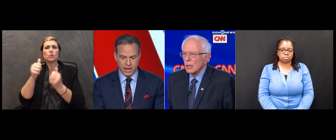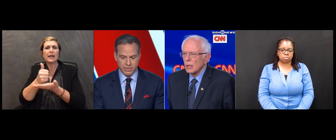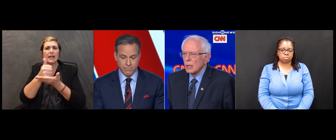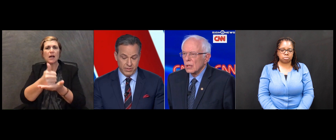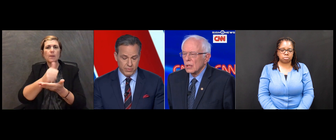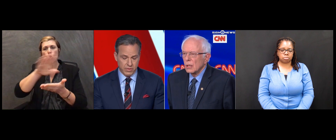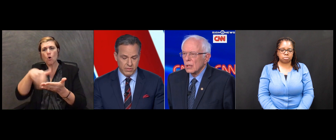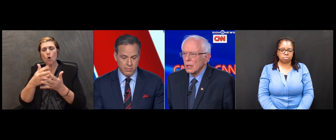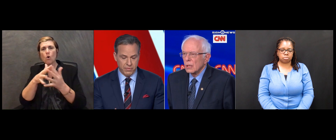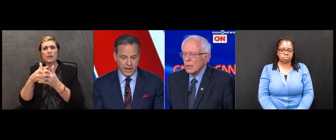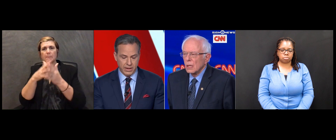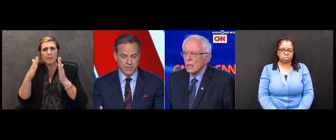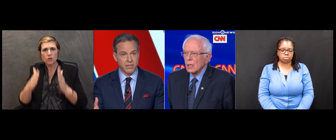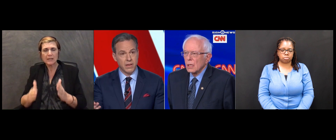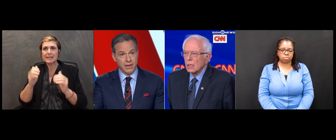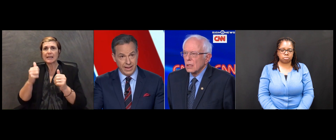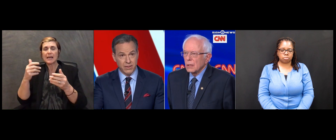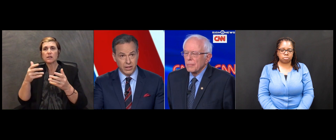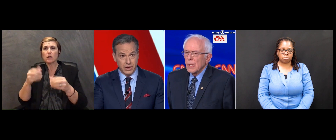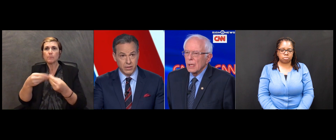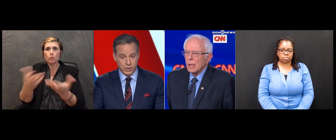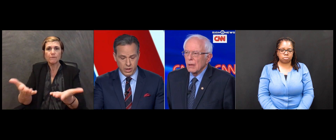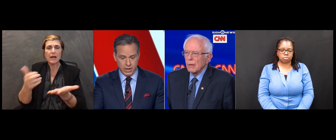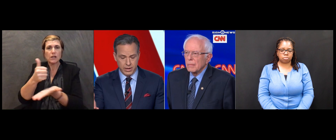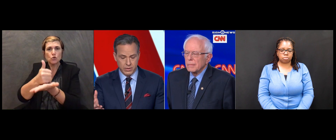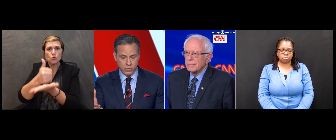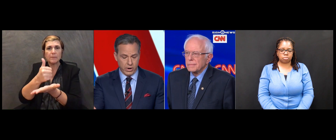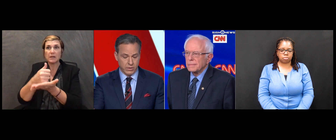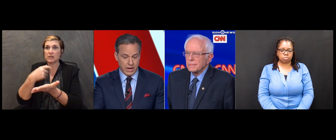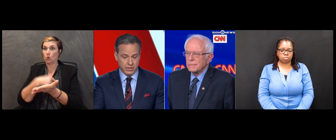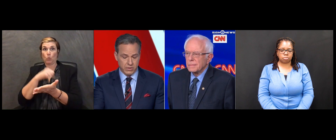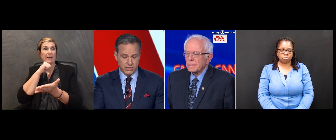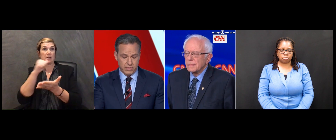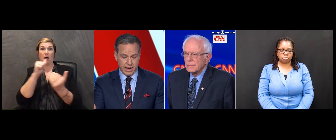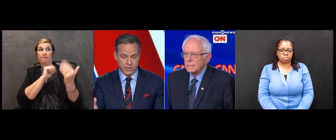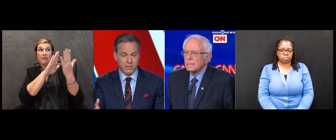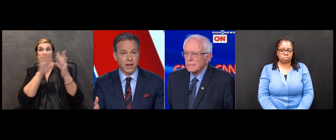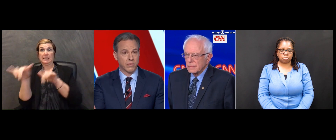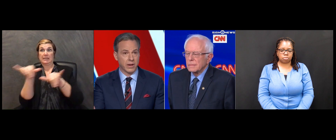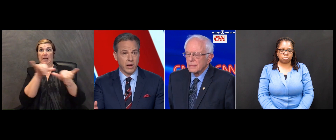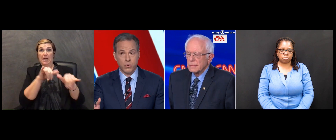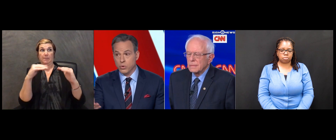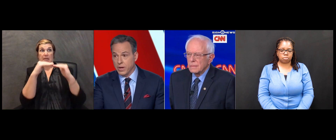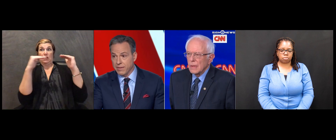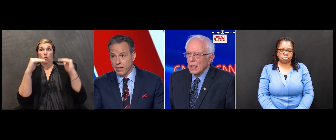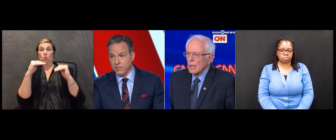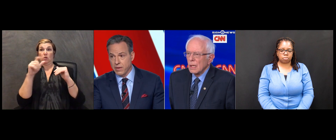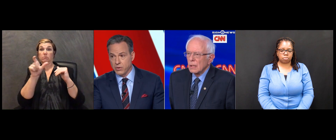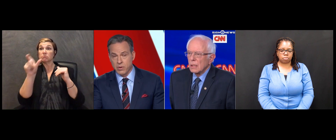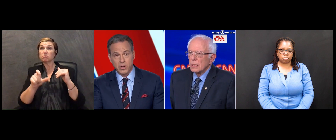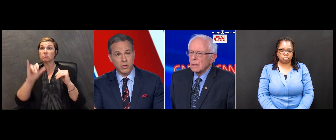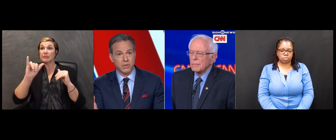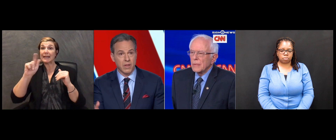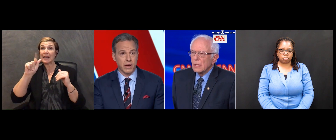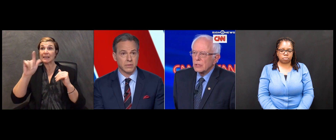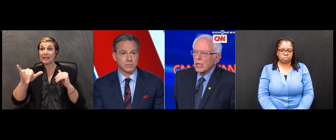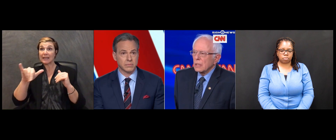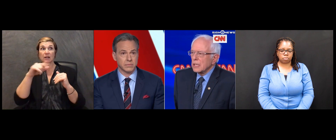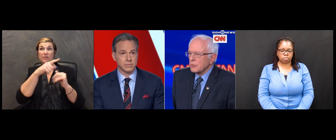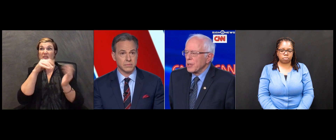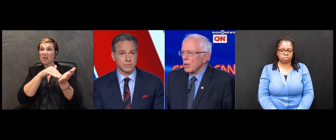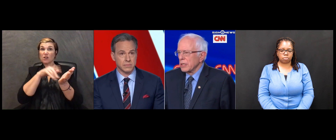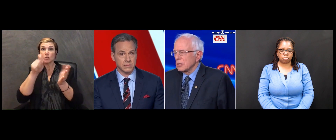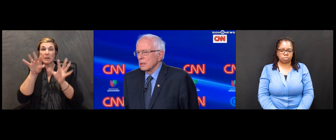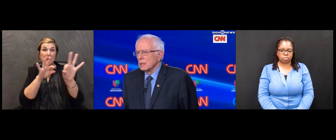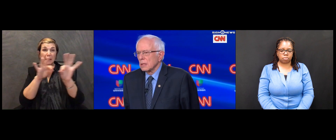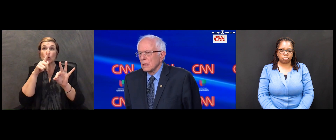U.S. does not suffer the same fate as Italy, where doctors have to decide right now who gets life-saving treatment and who does not? Jake,